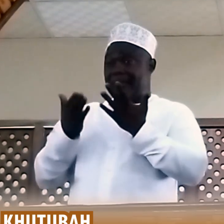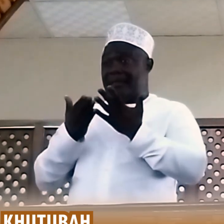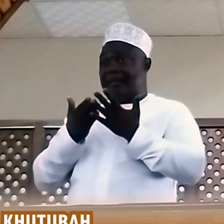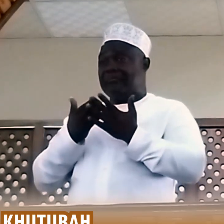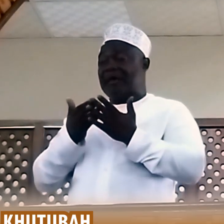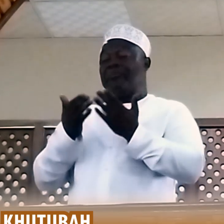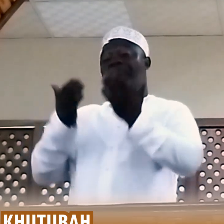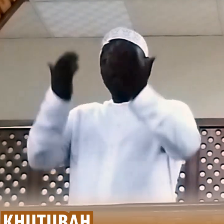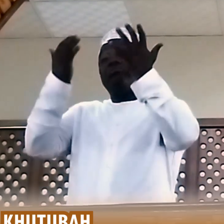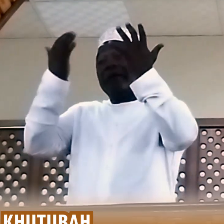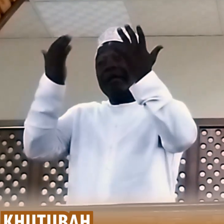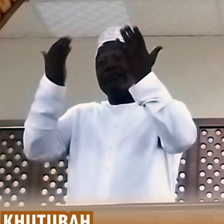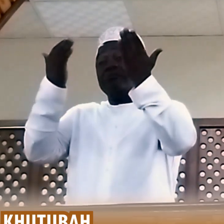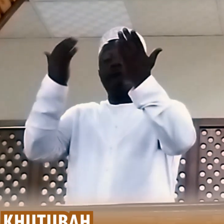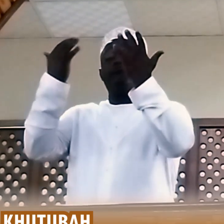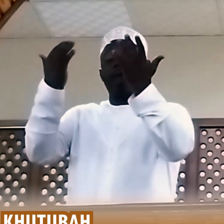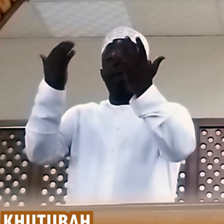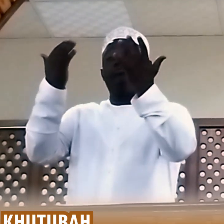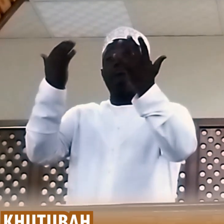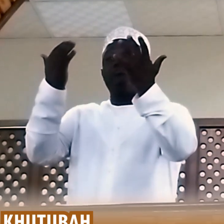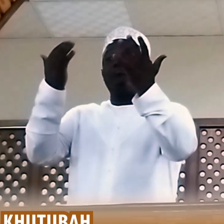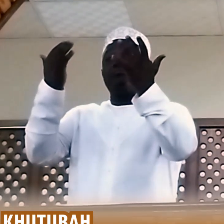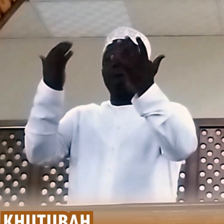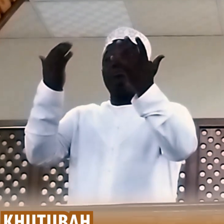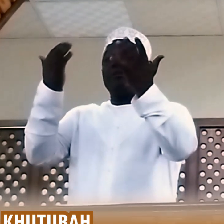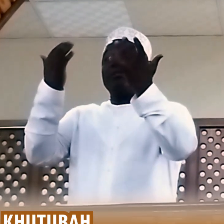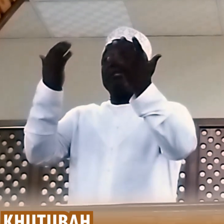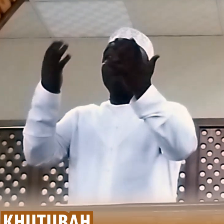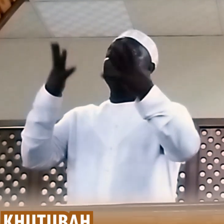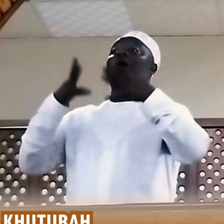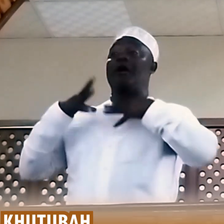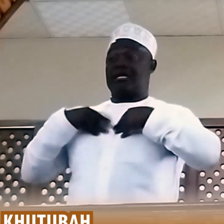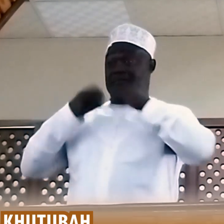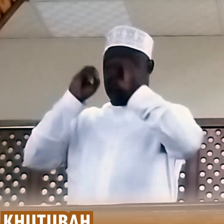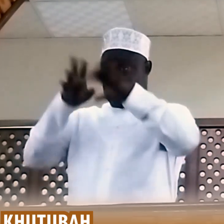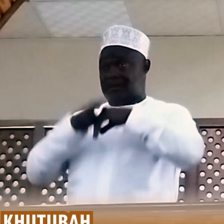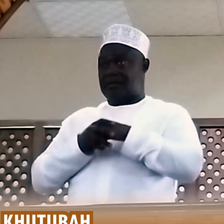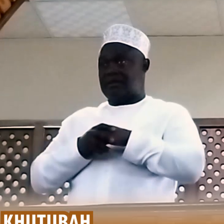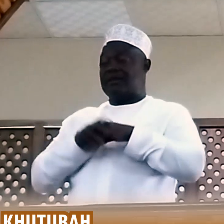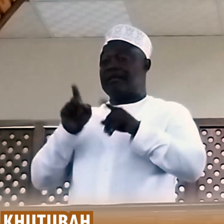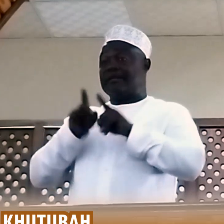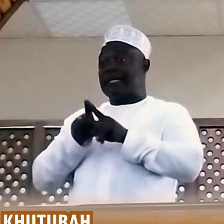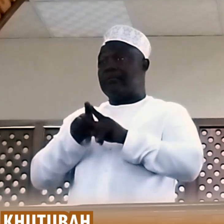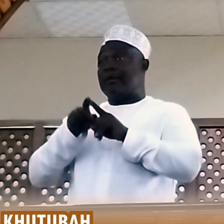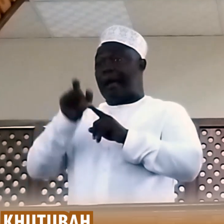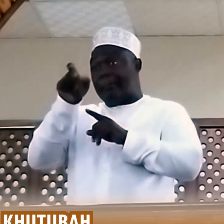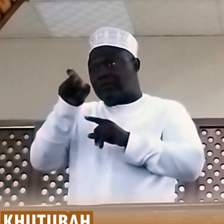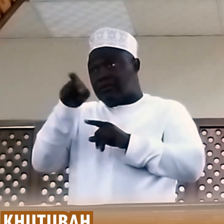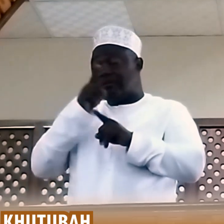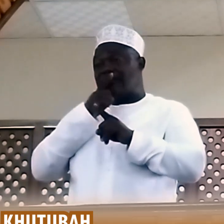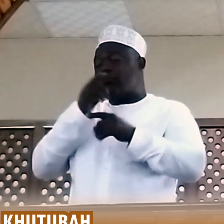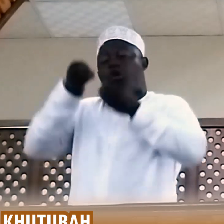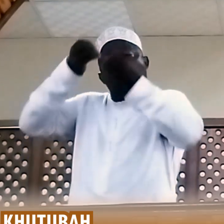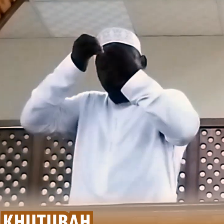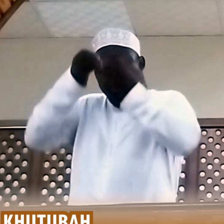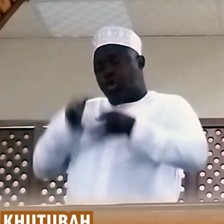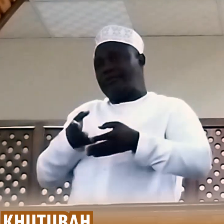his prayers, dua, are withheld. His dignity is